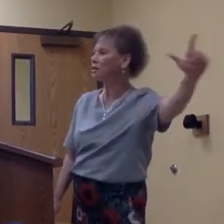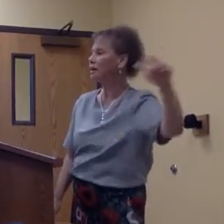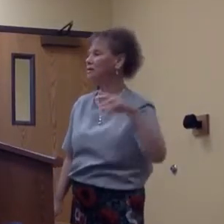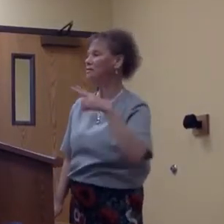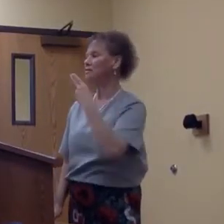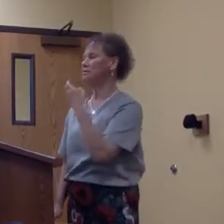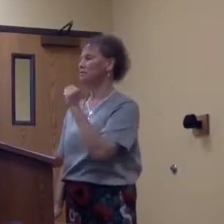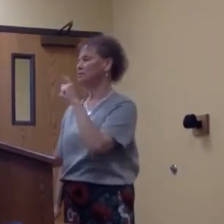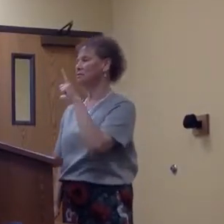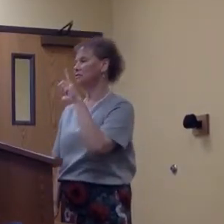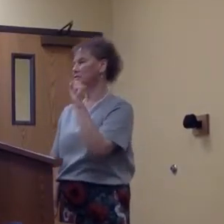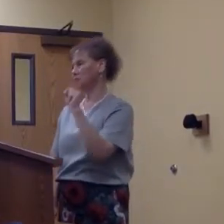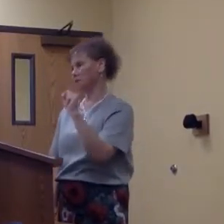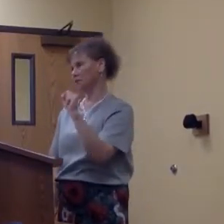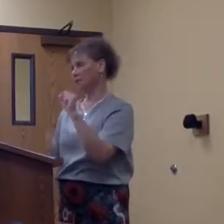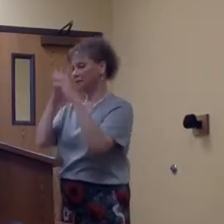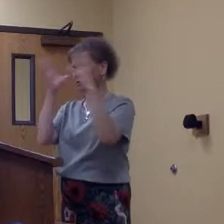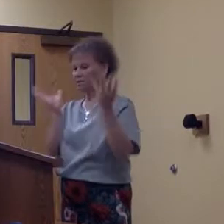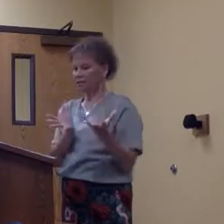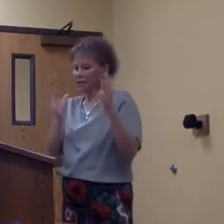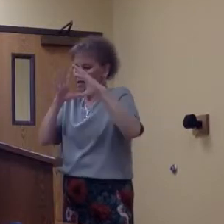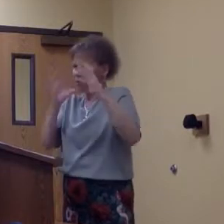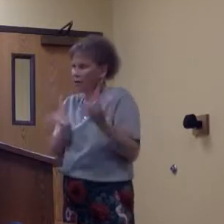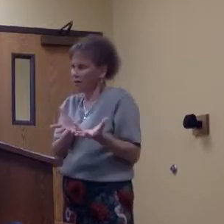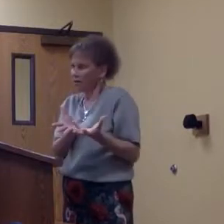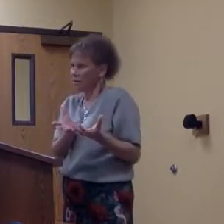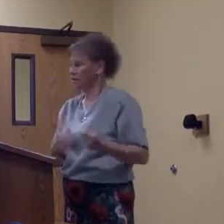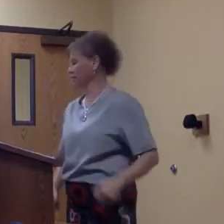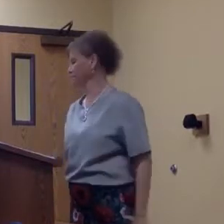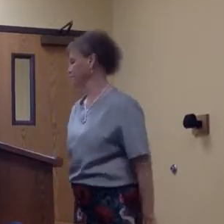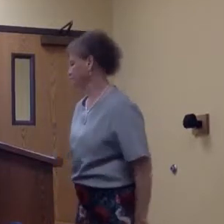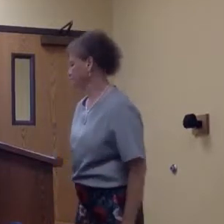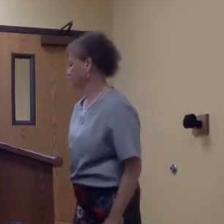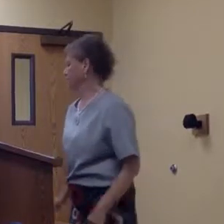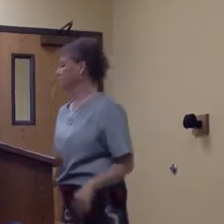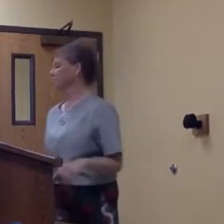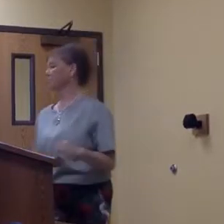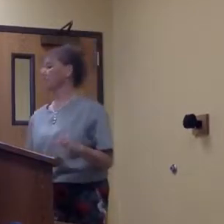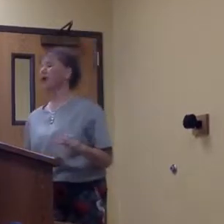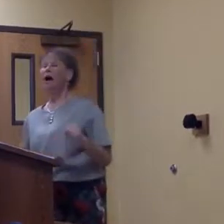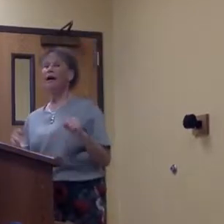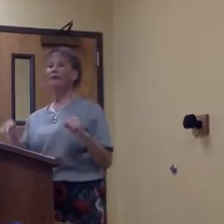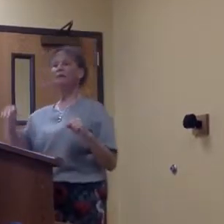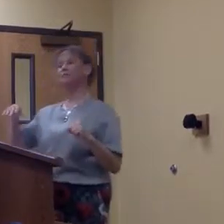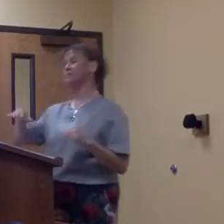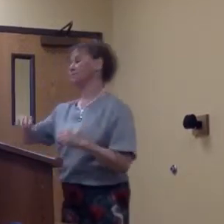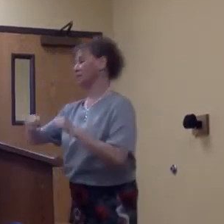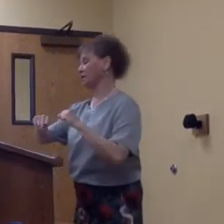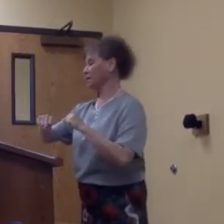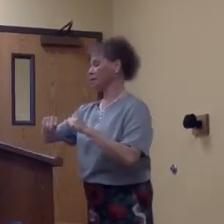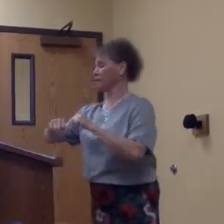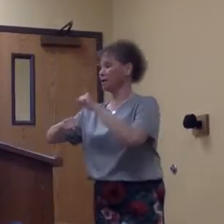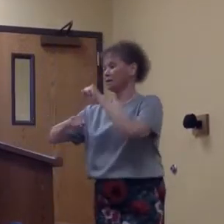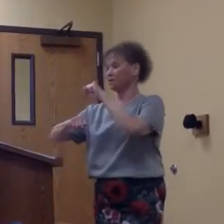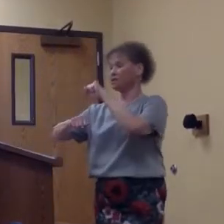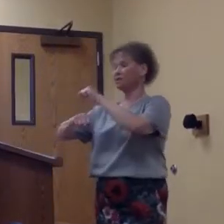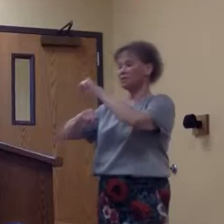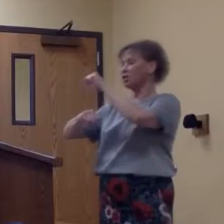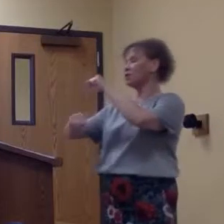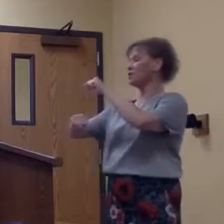right? It's going to be staying right in this area. All right. Just so that you